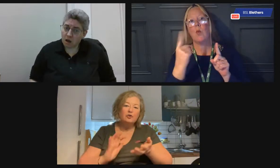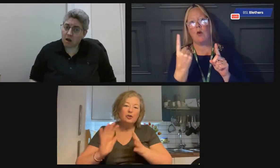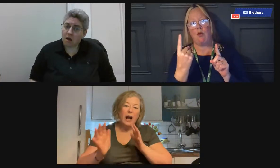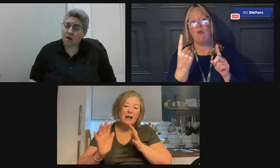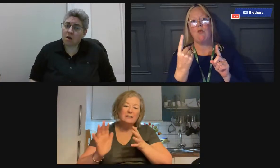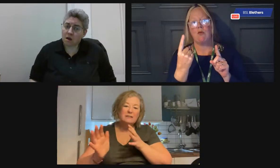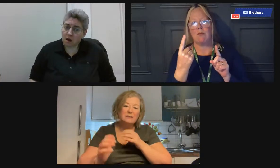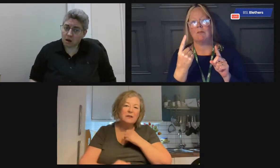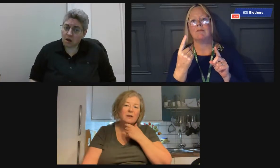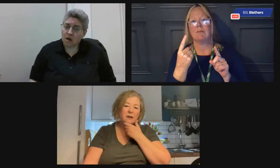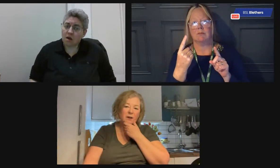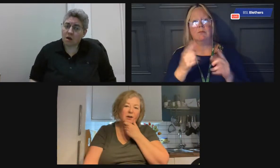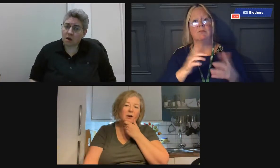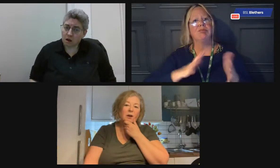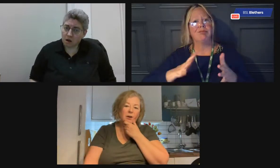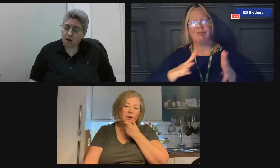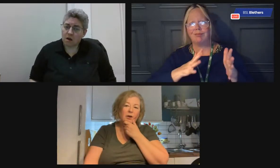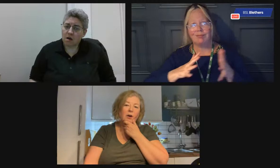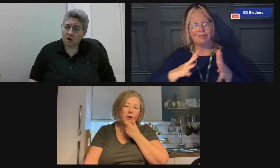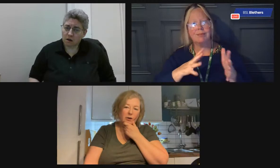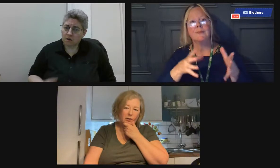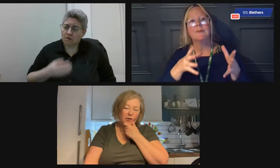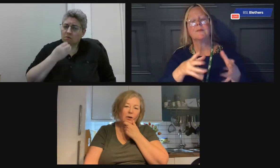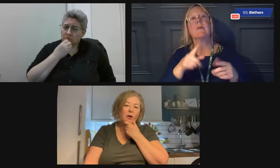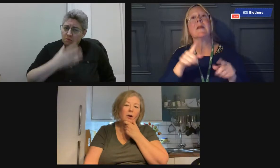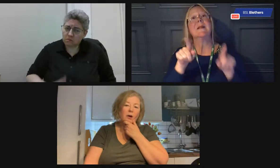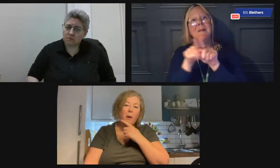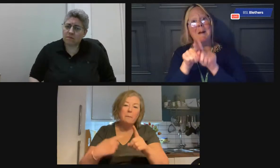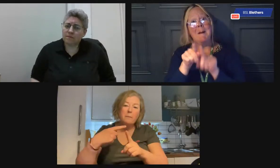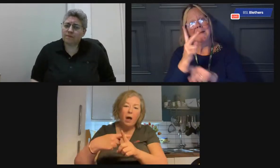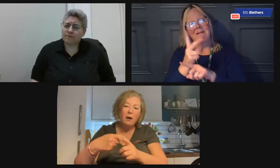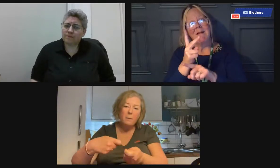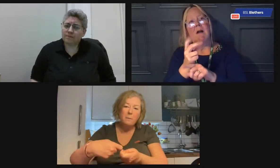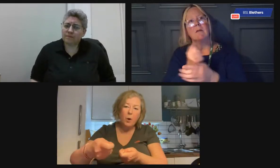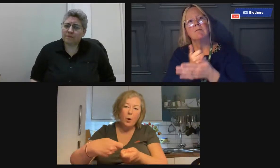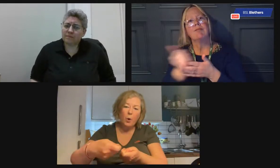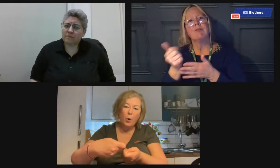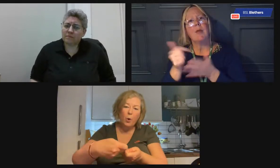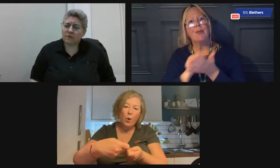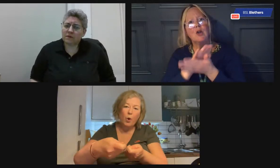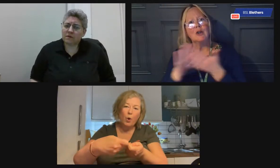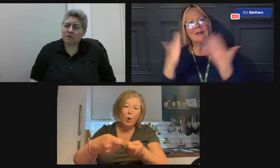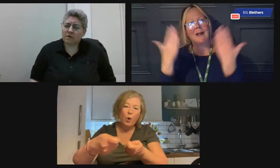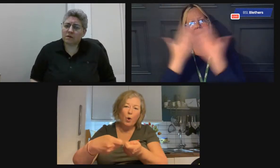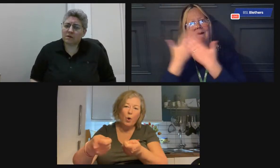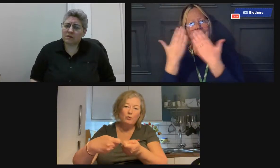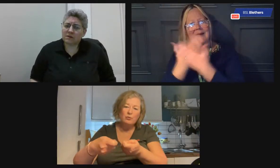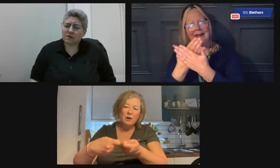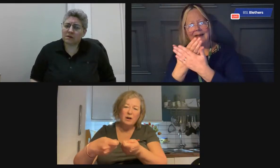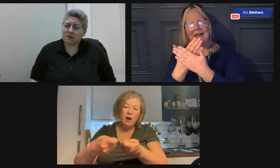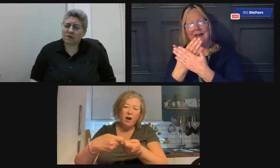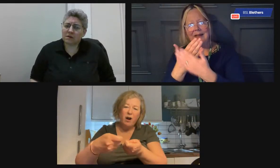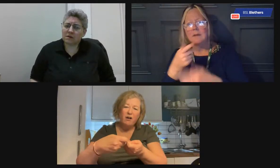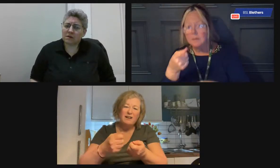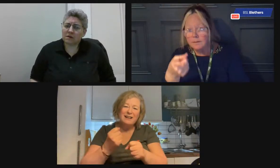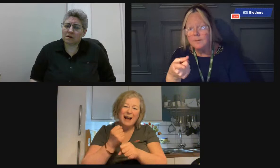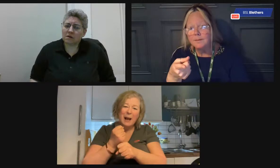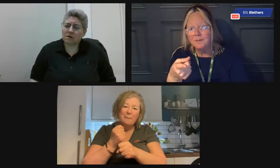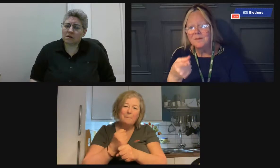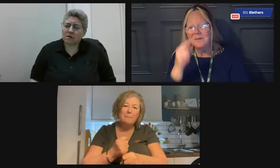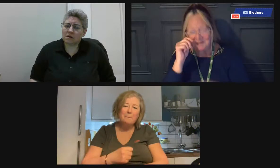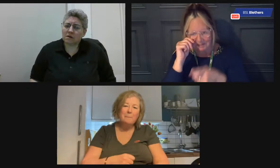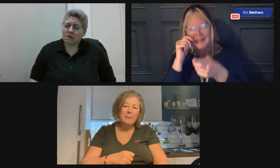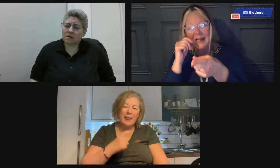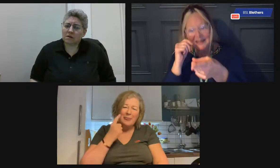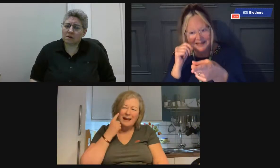regularly every Wednesday from 11 to 1, and we just chat together. We also have something